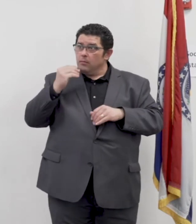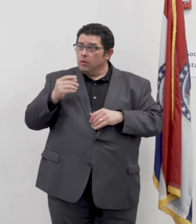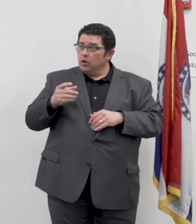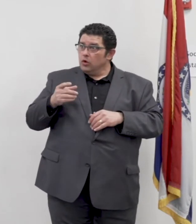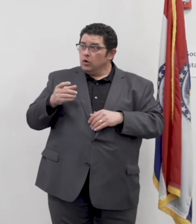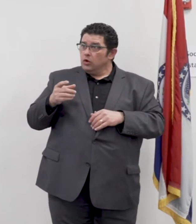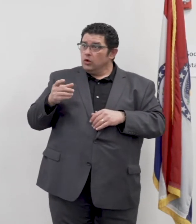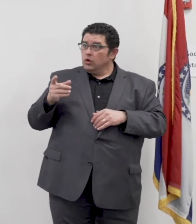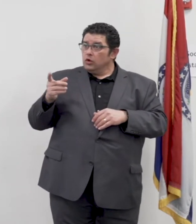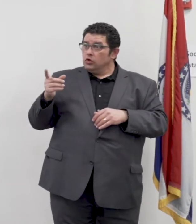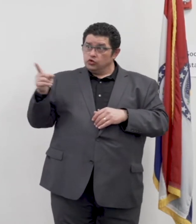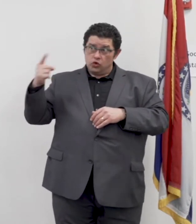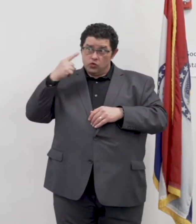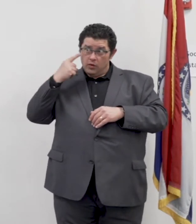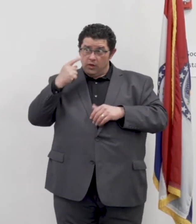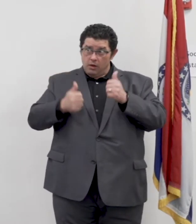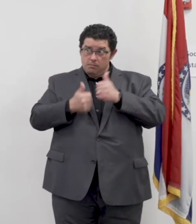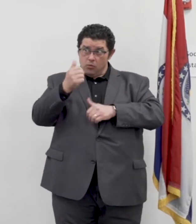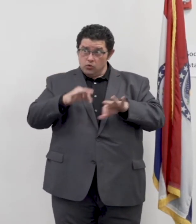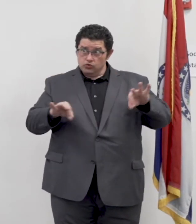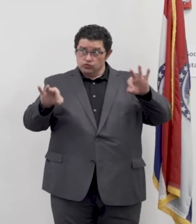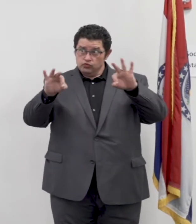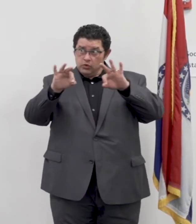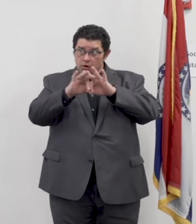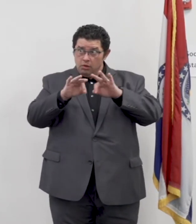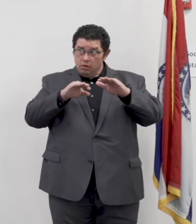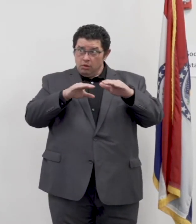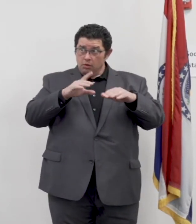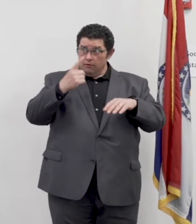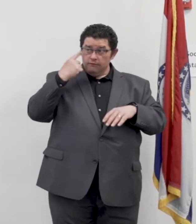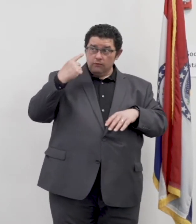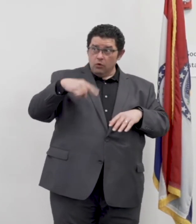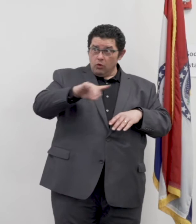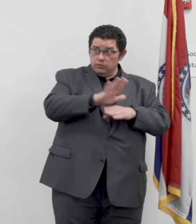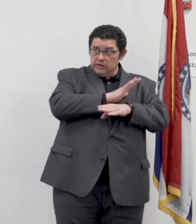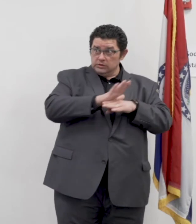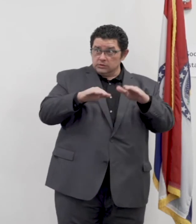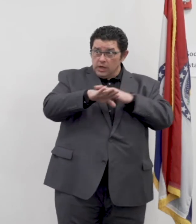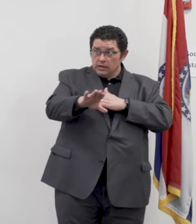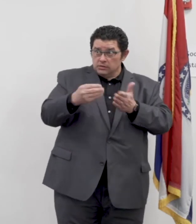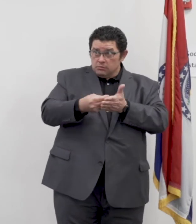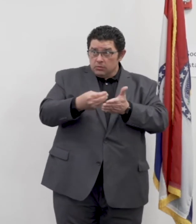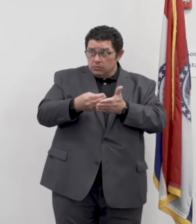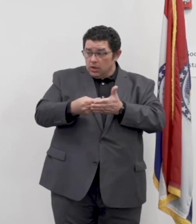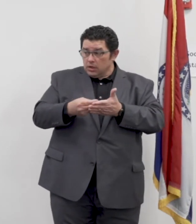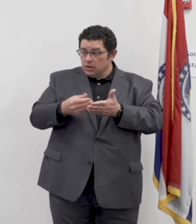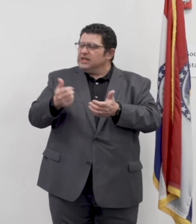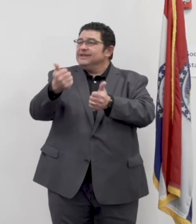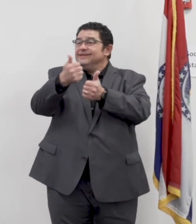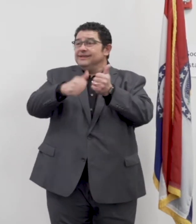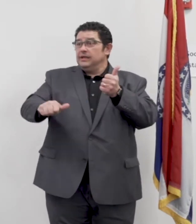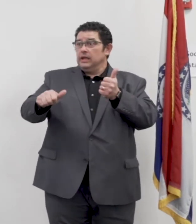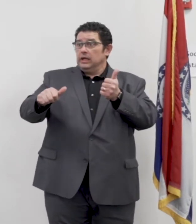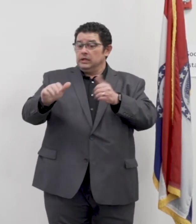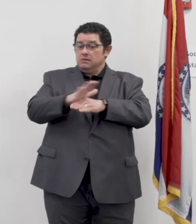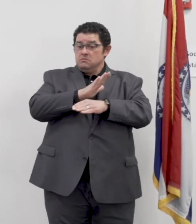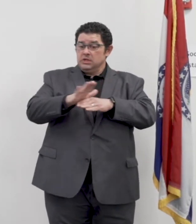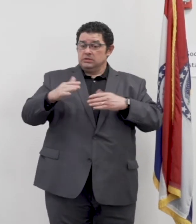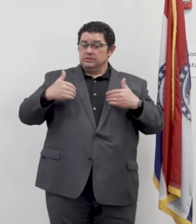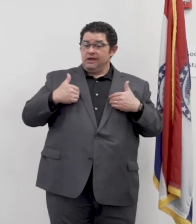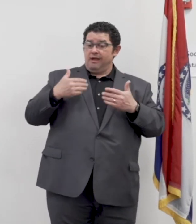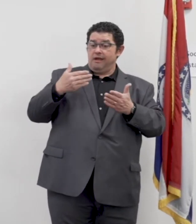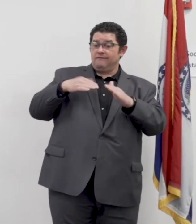Just accessing the ability of these businesses to get funds, or what about this is so critical? Well, any business that has access to other federal